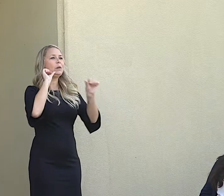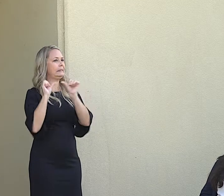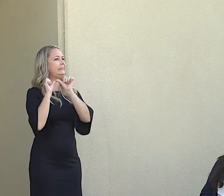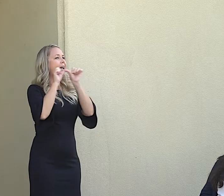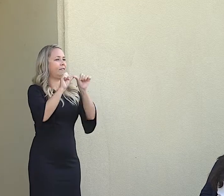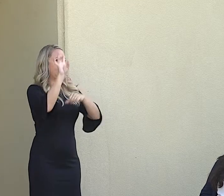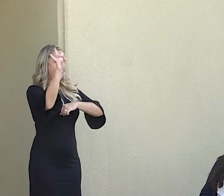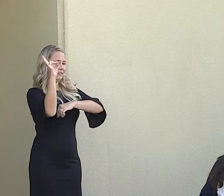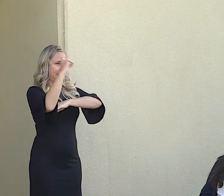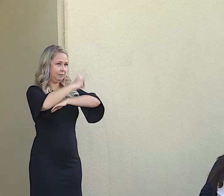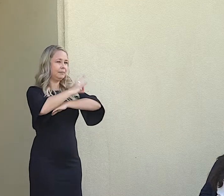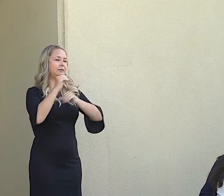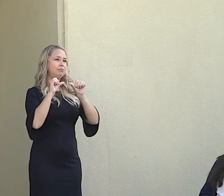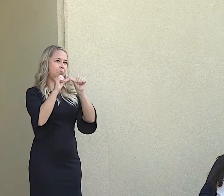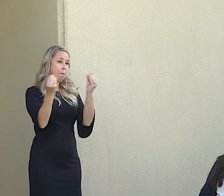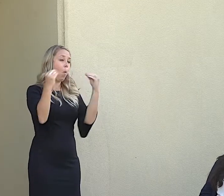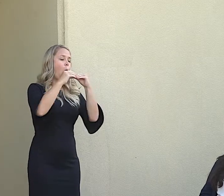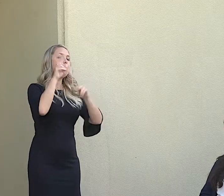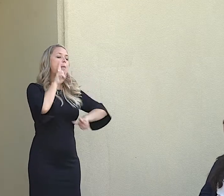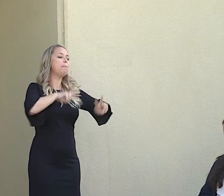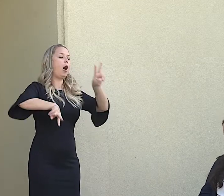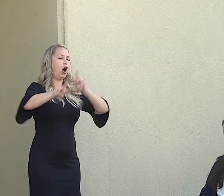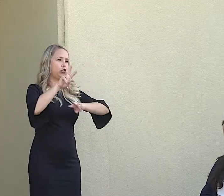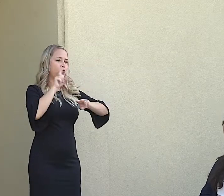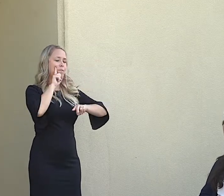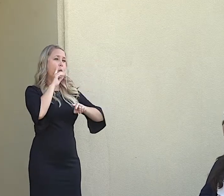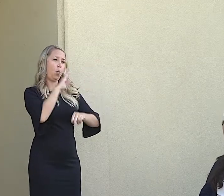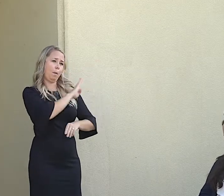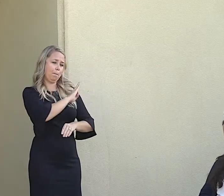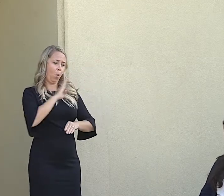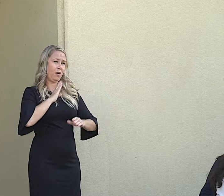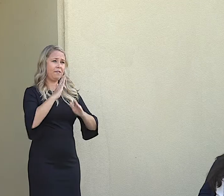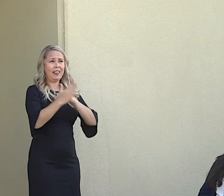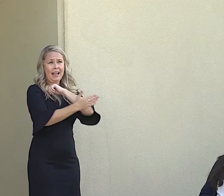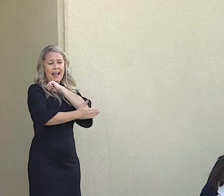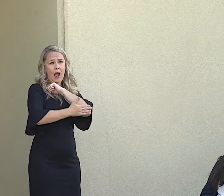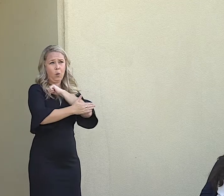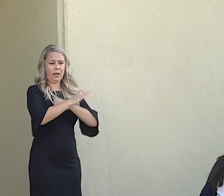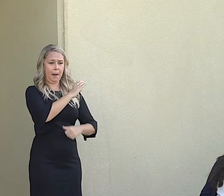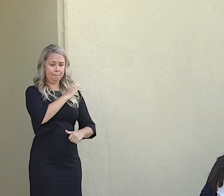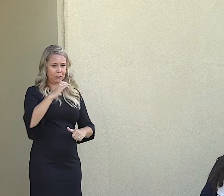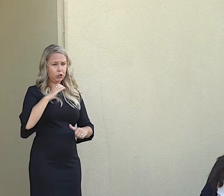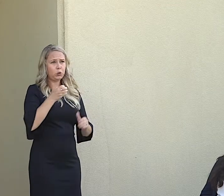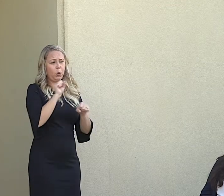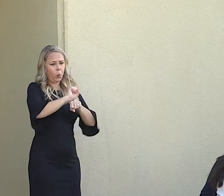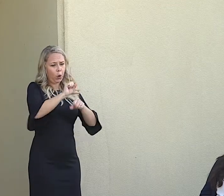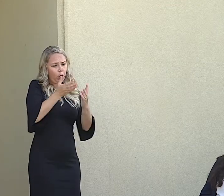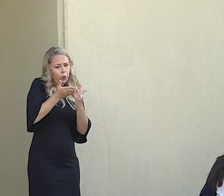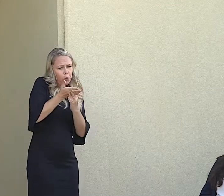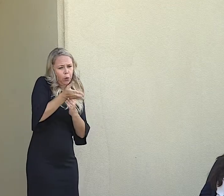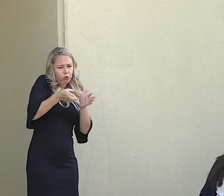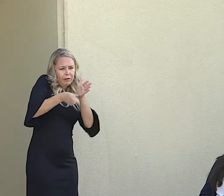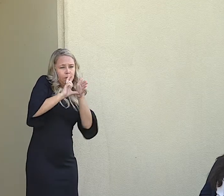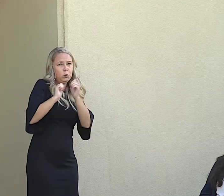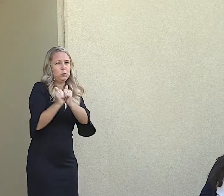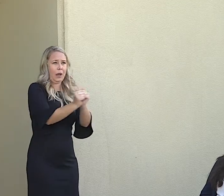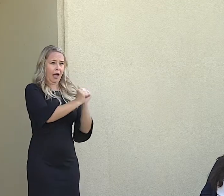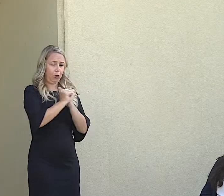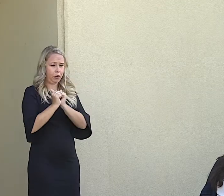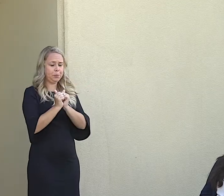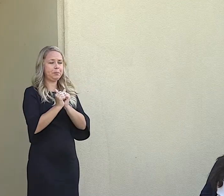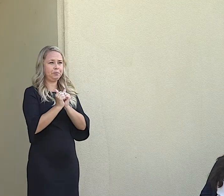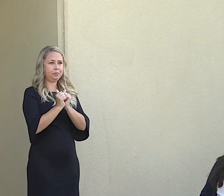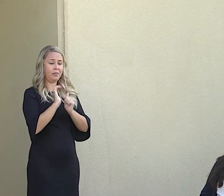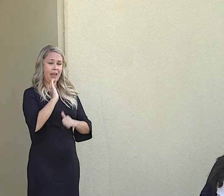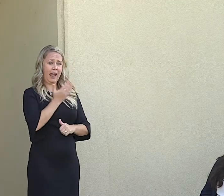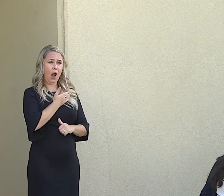7 days and will continue to be monitored by the Board of County Commissioners and reviewed as we continue to work through this together. In regards